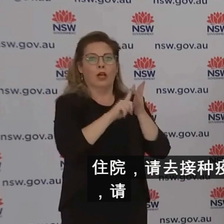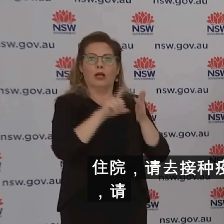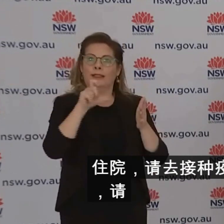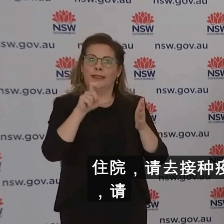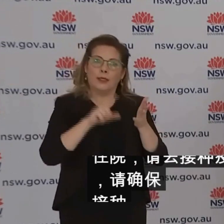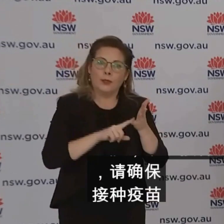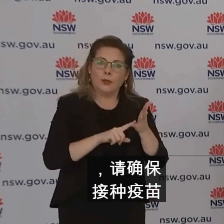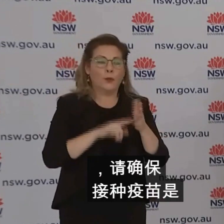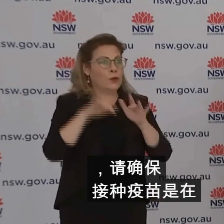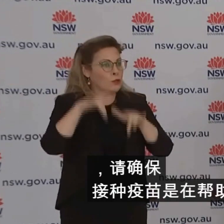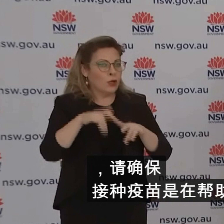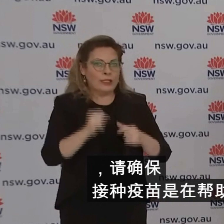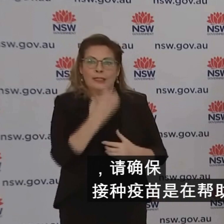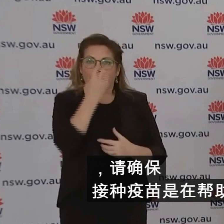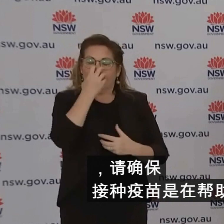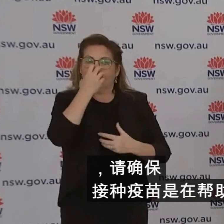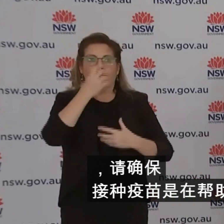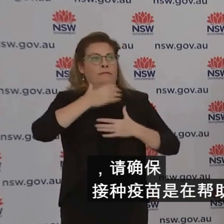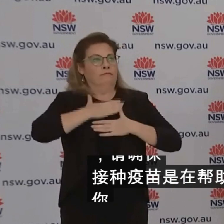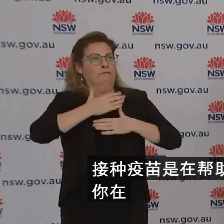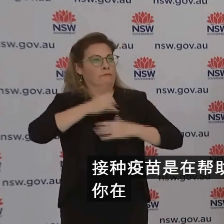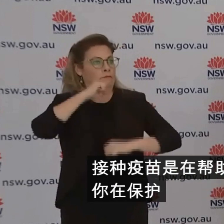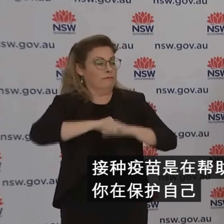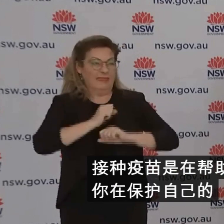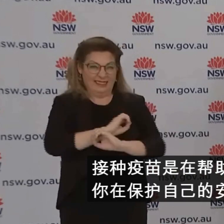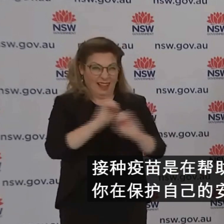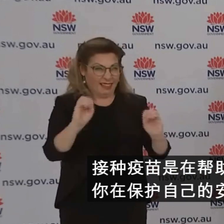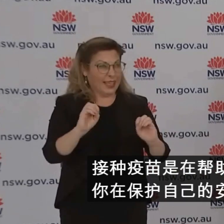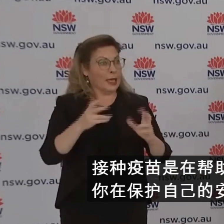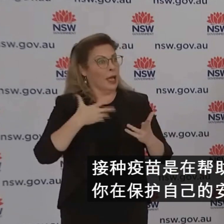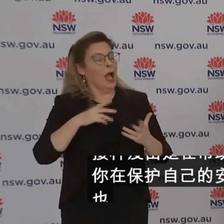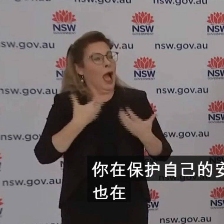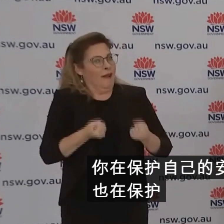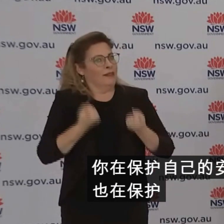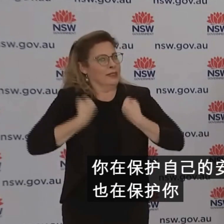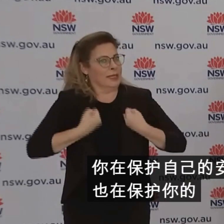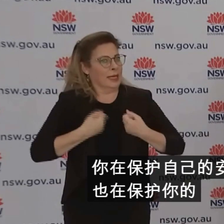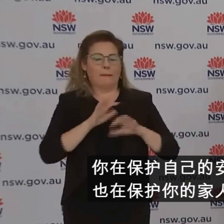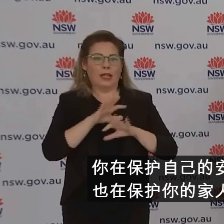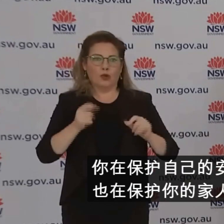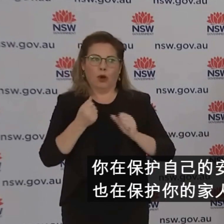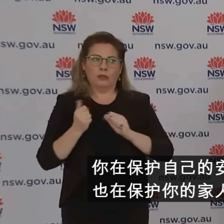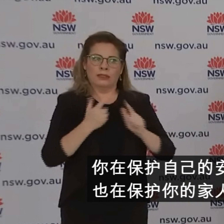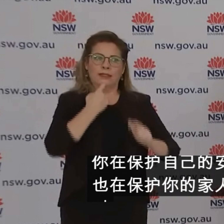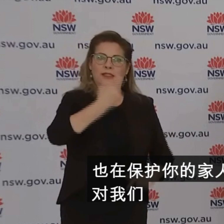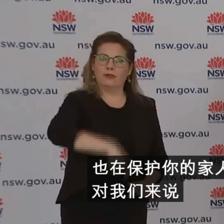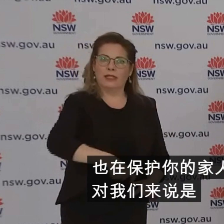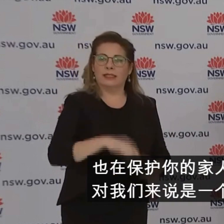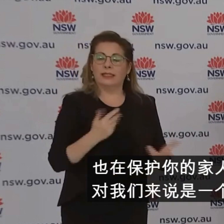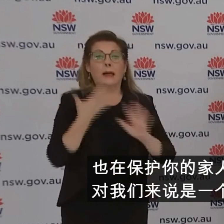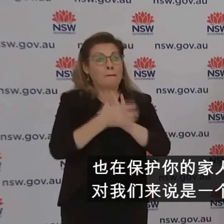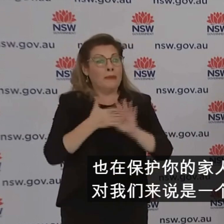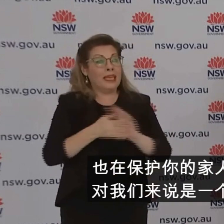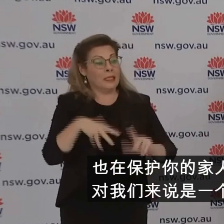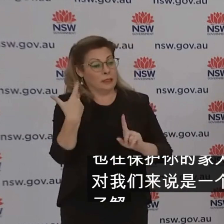sure that by getting the vaccine, you're helping stop the spread, you're keeping yourself safe, but you're also keeping your family safe. And that is a